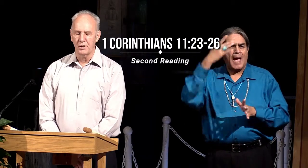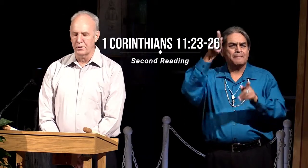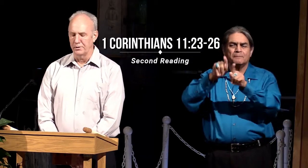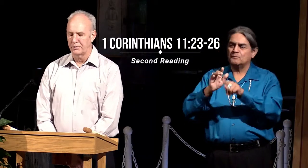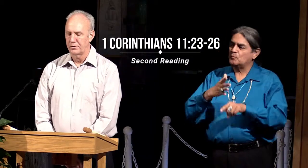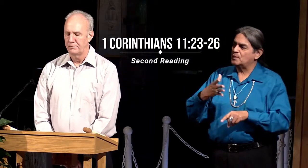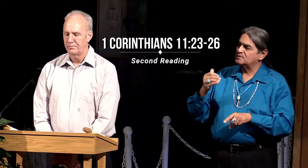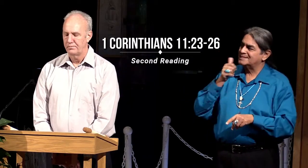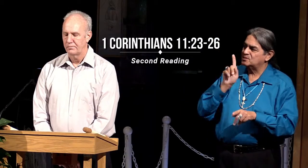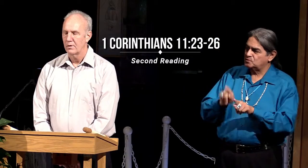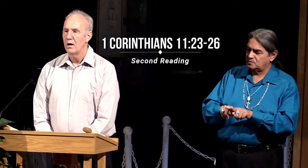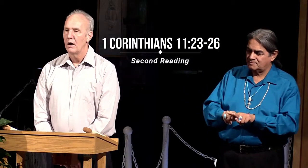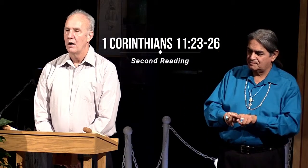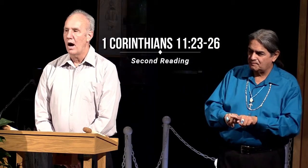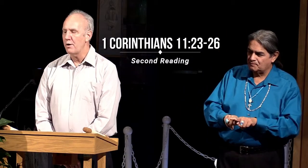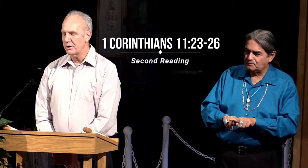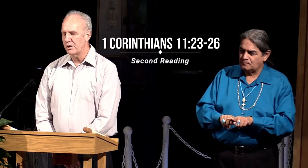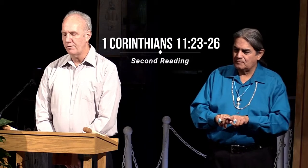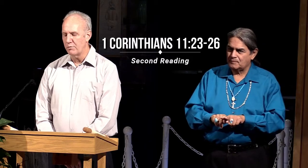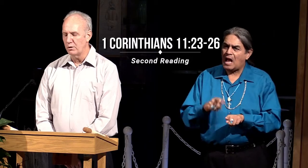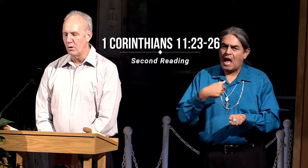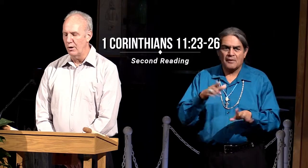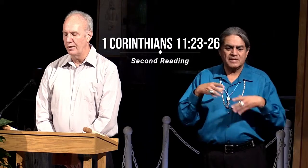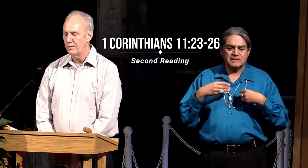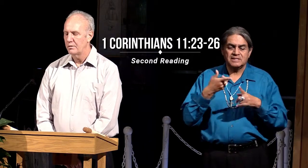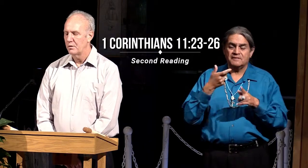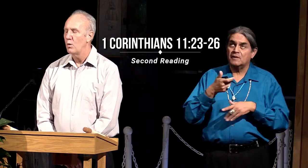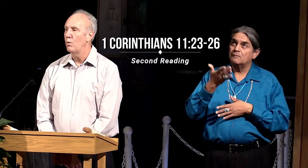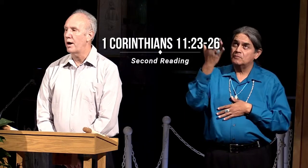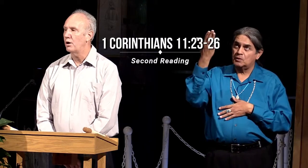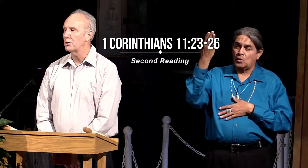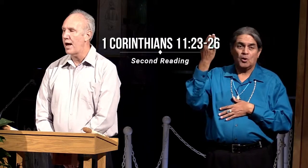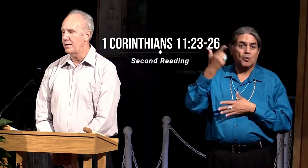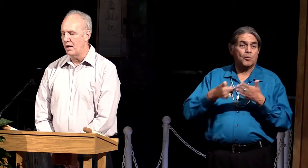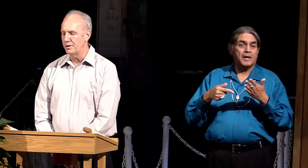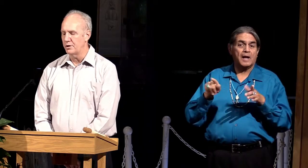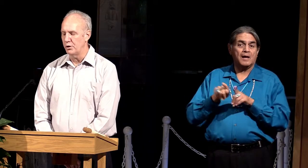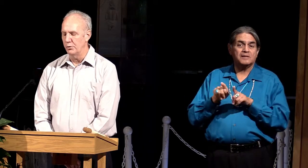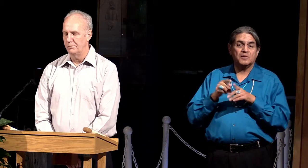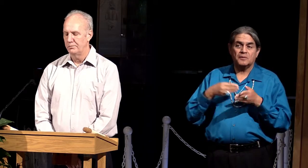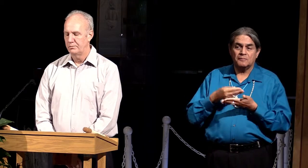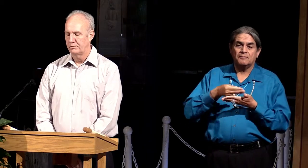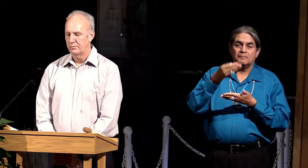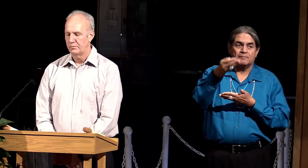Brothers and sisters, I received from the Lord what I also handed on to